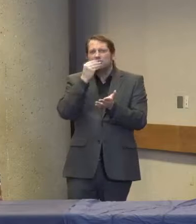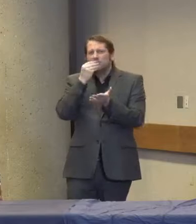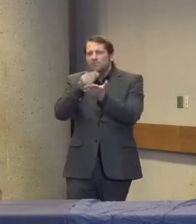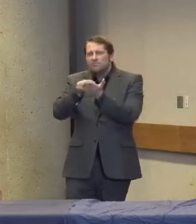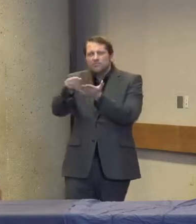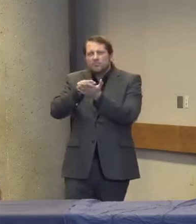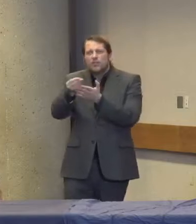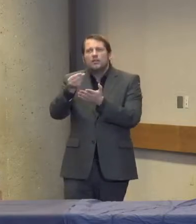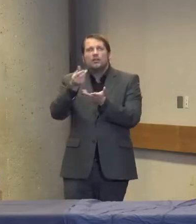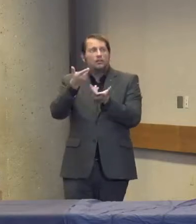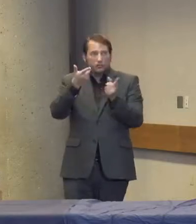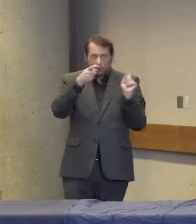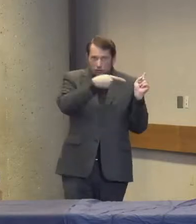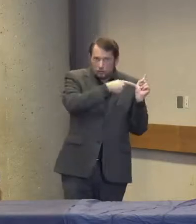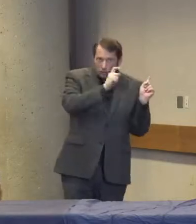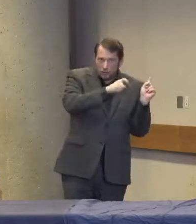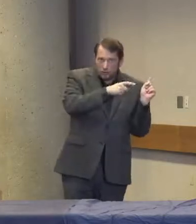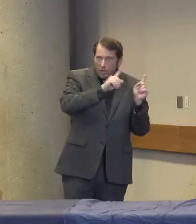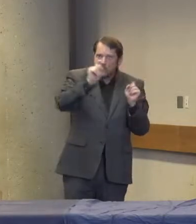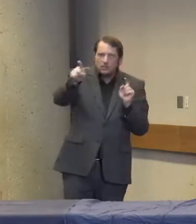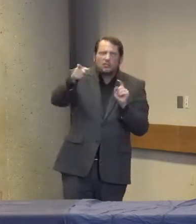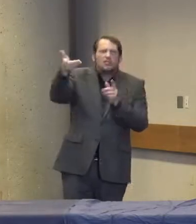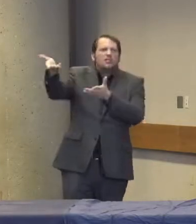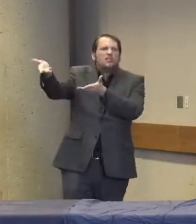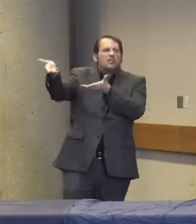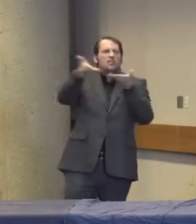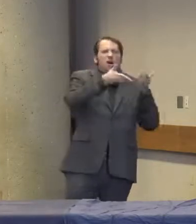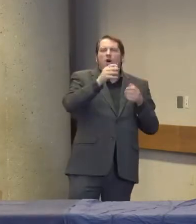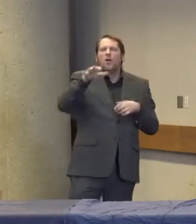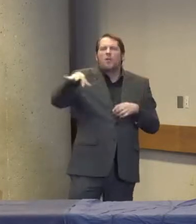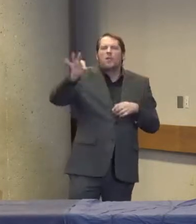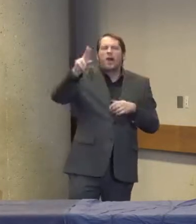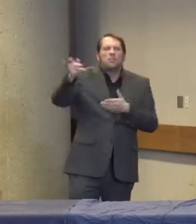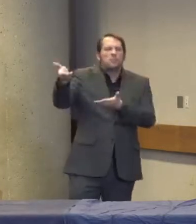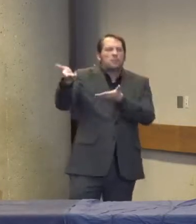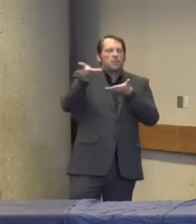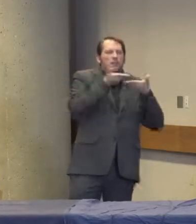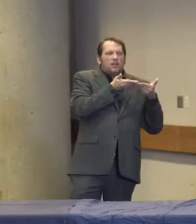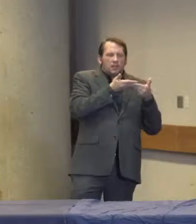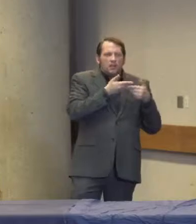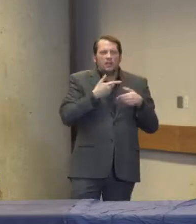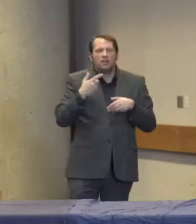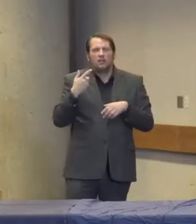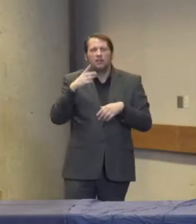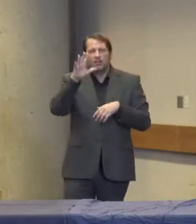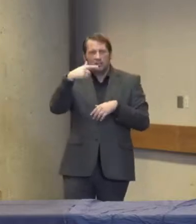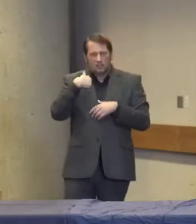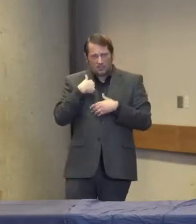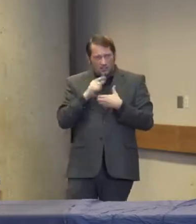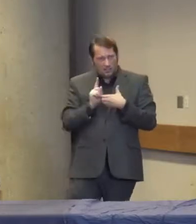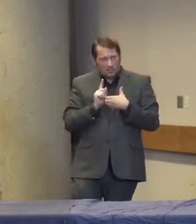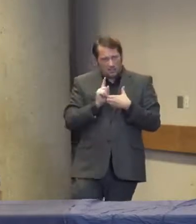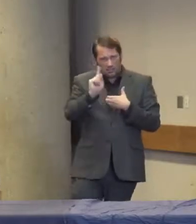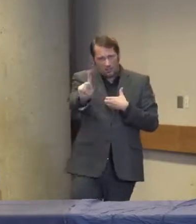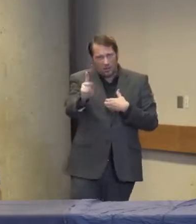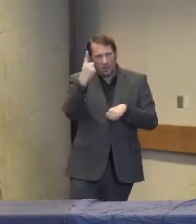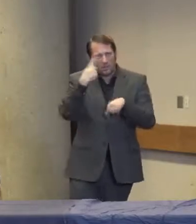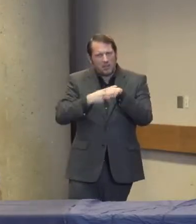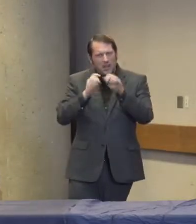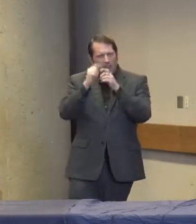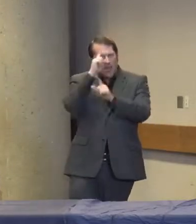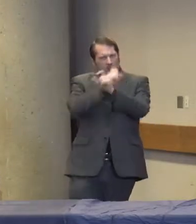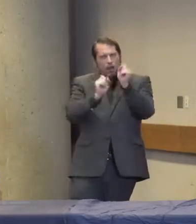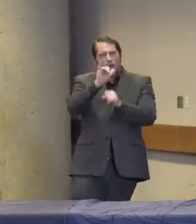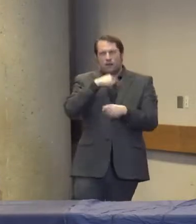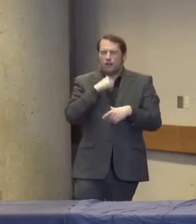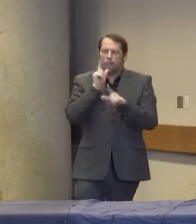making a list of everything you need to get so you're going out one time and limiting your exposures. And even in the instance of potentially bringing